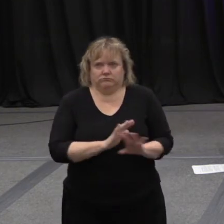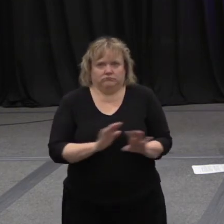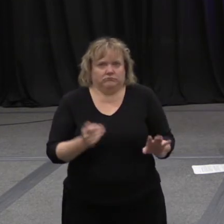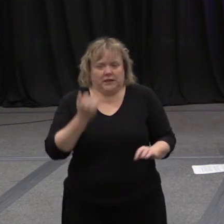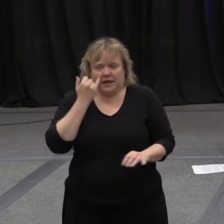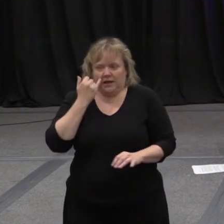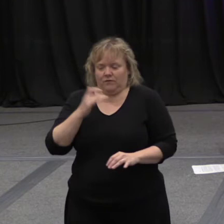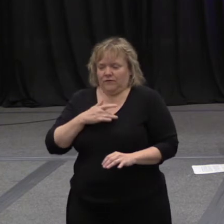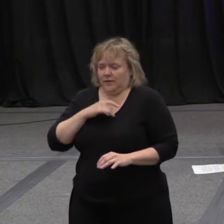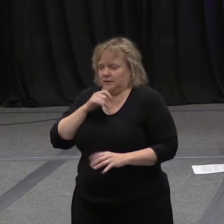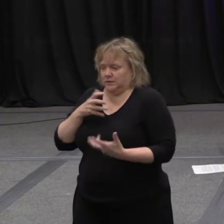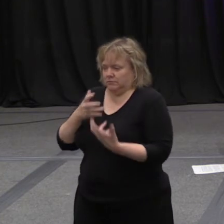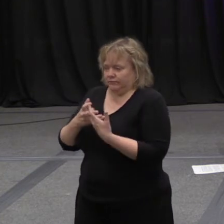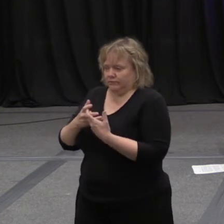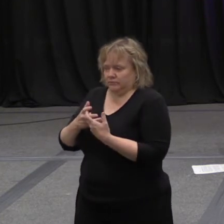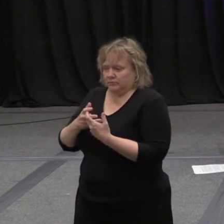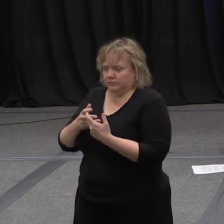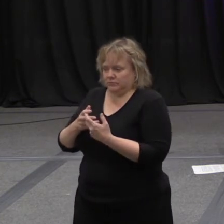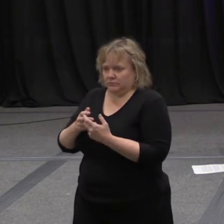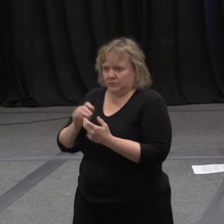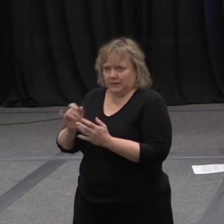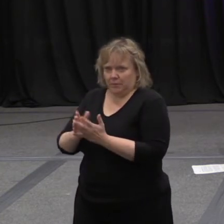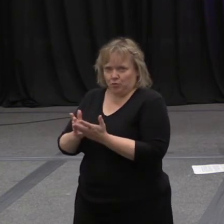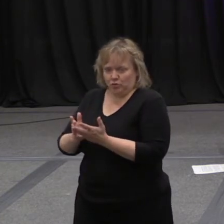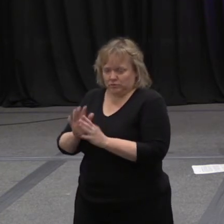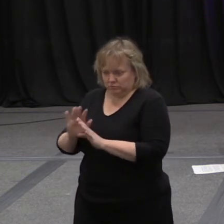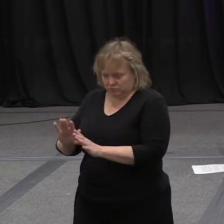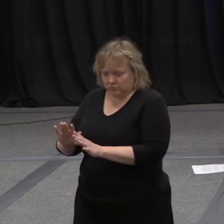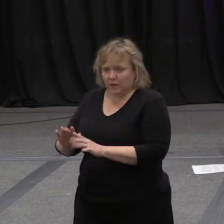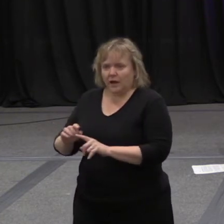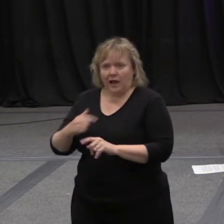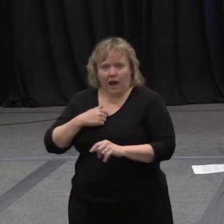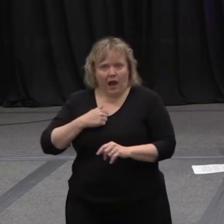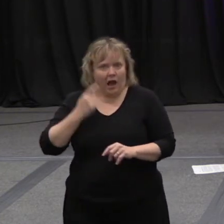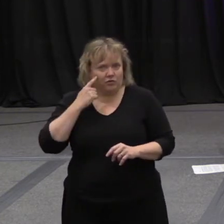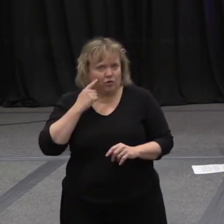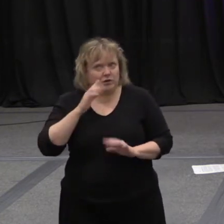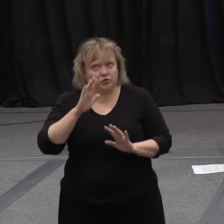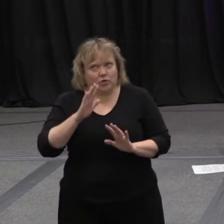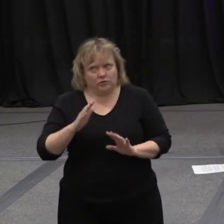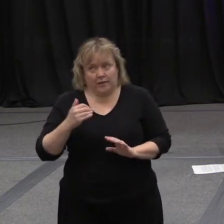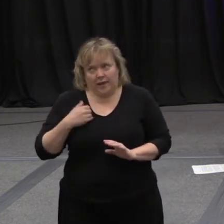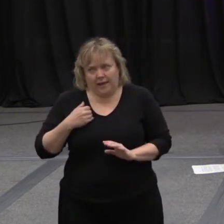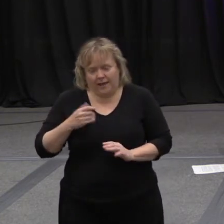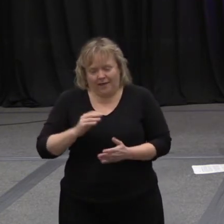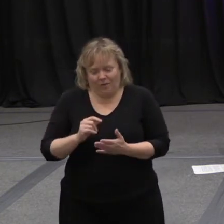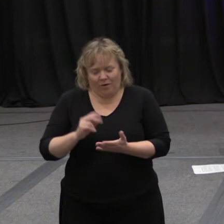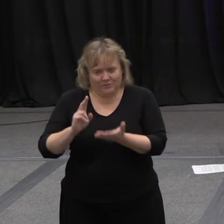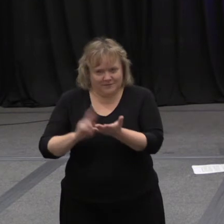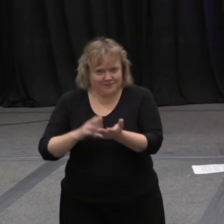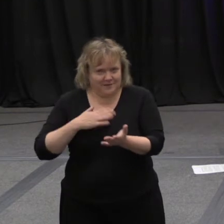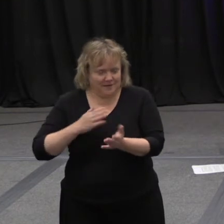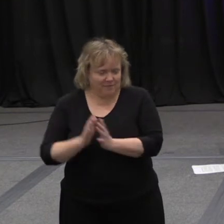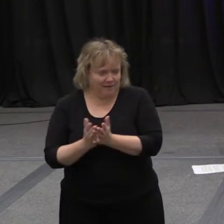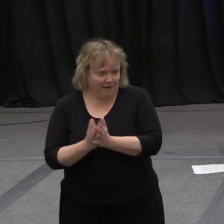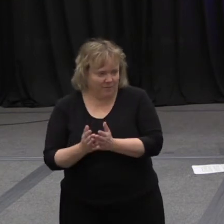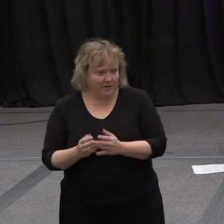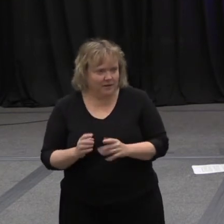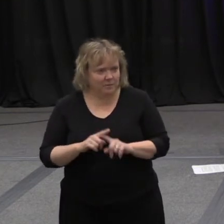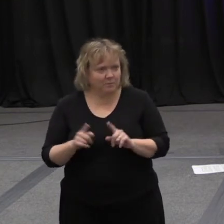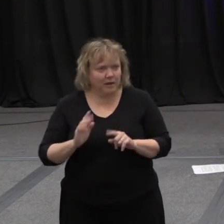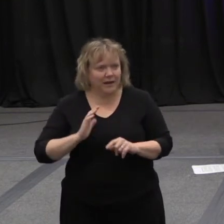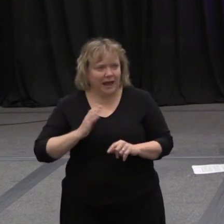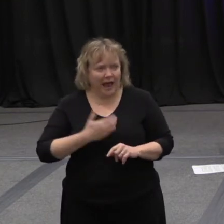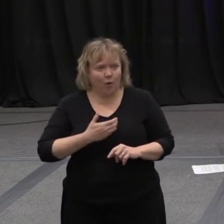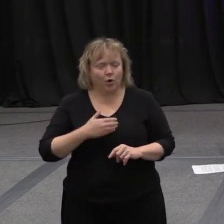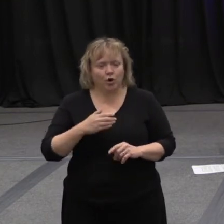I thought it was fabulous. I have to find him again to sign my copy today. So I would recommend that as well. But, yeah, Our Bible app. Thank